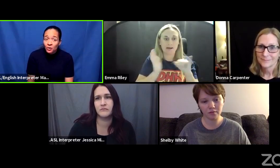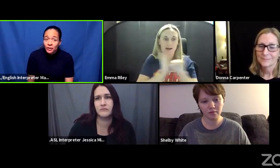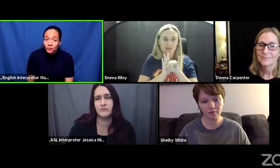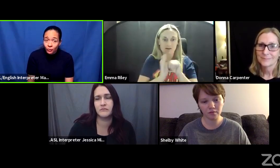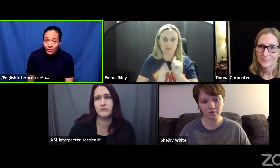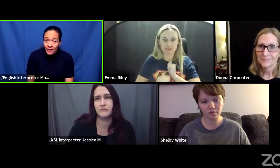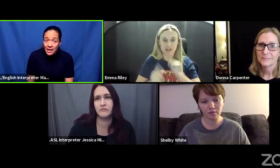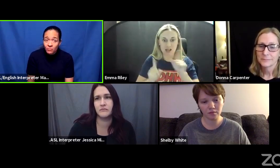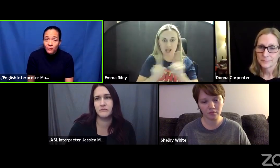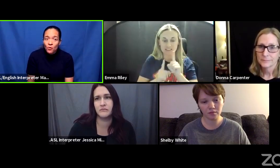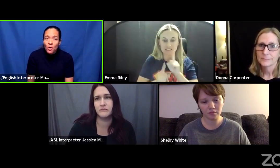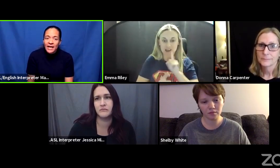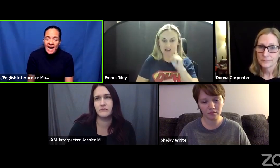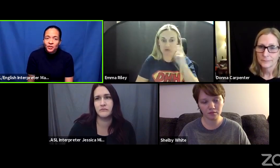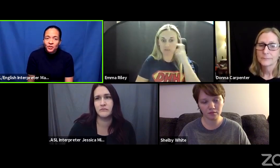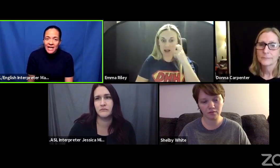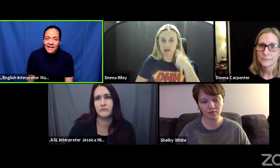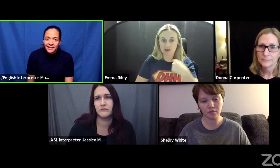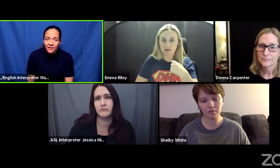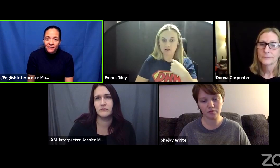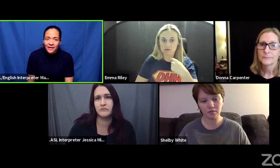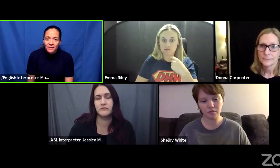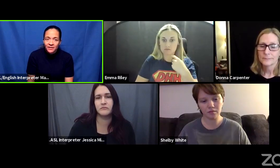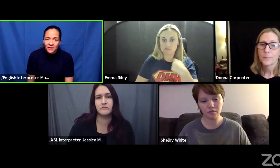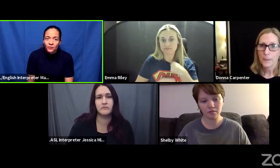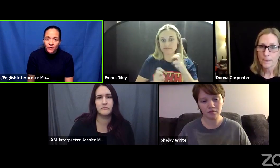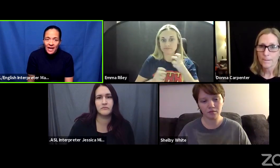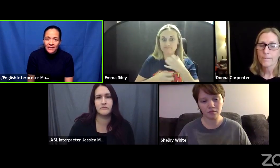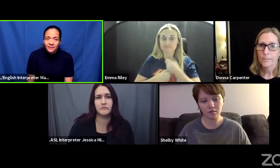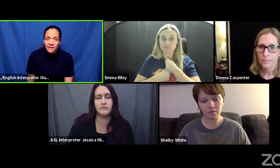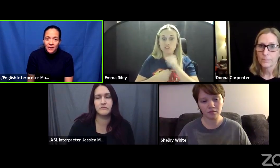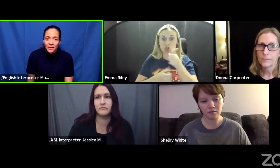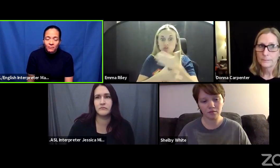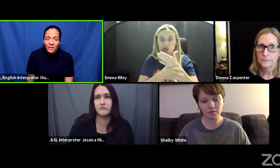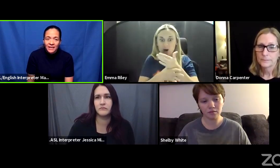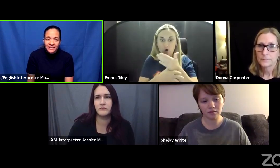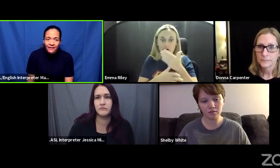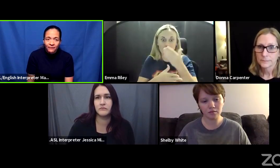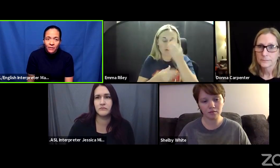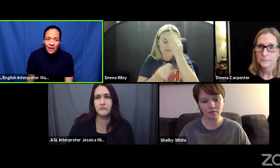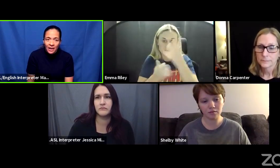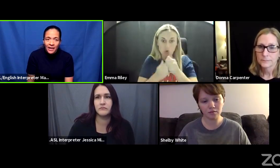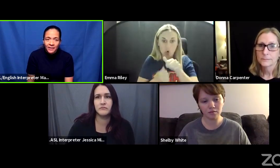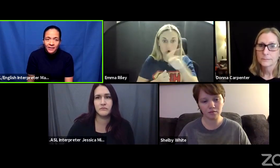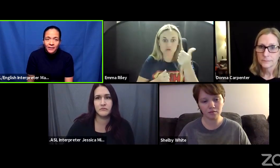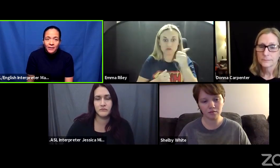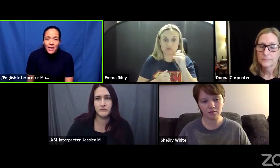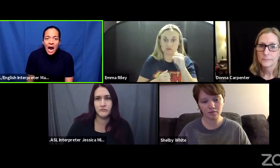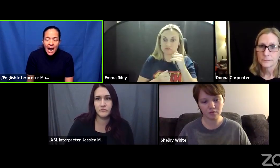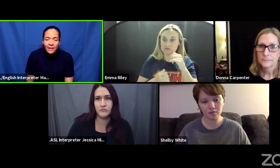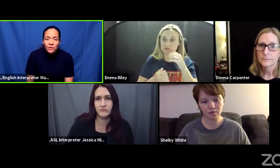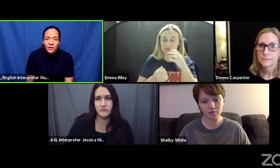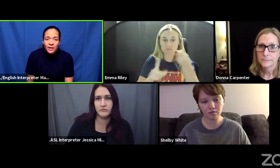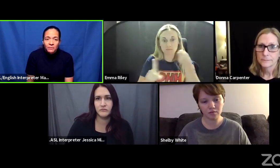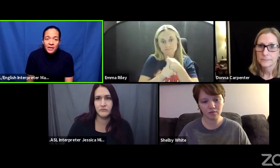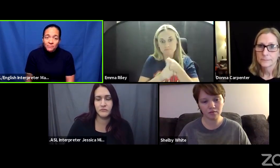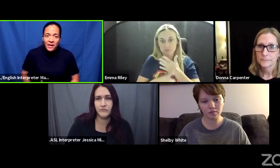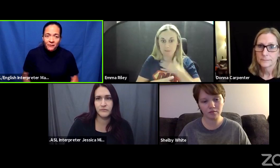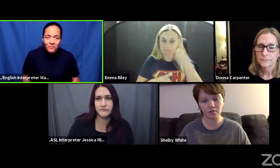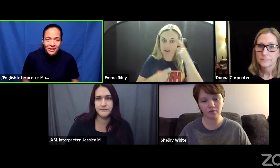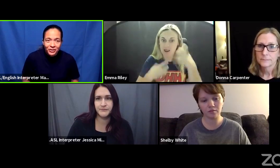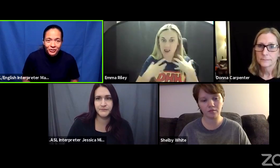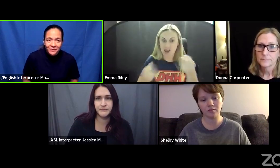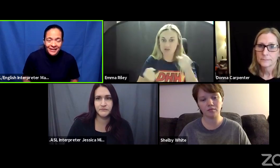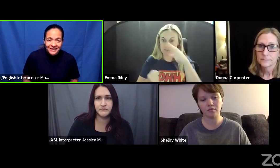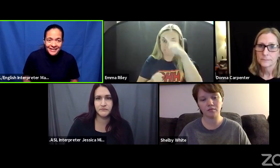What I noticed growing up before I actually identified myself as being deaf-blind. I would keep